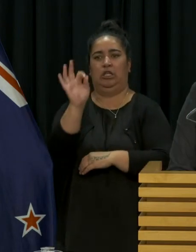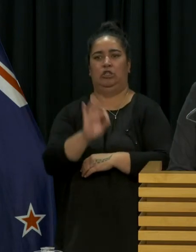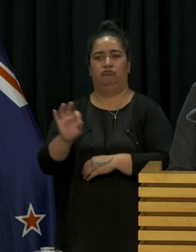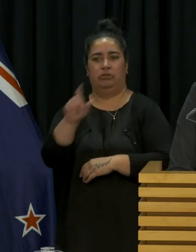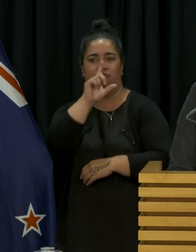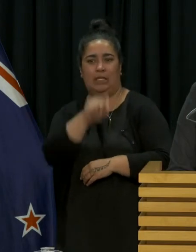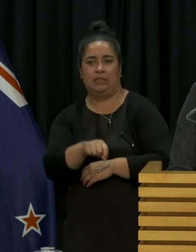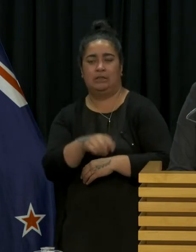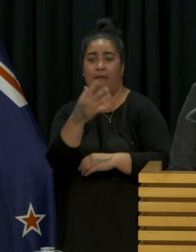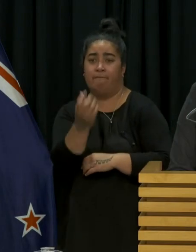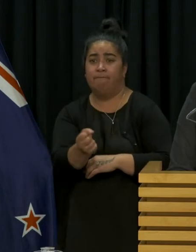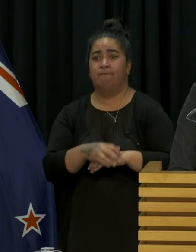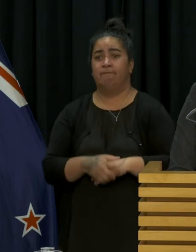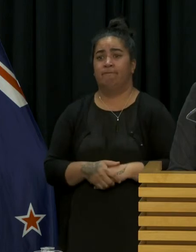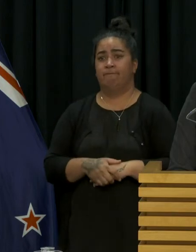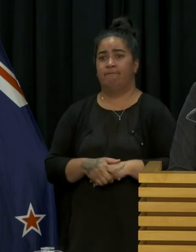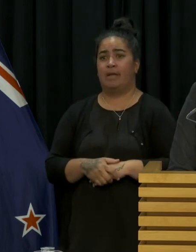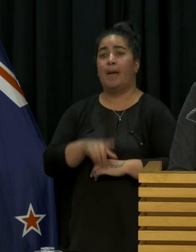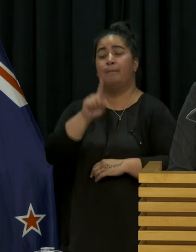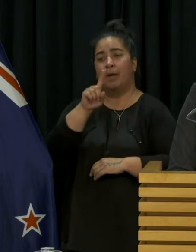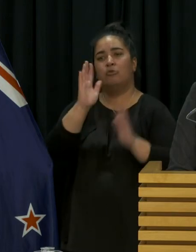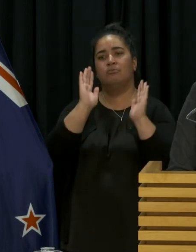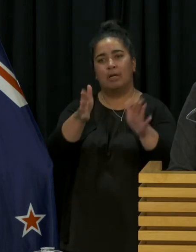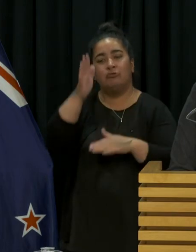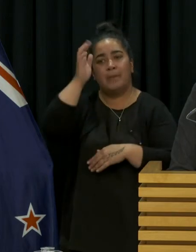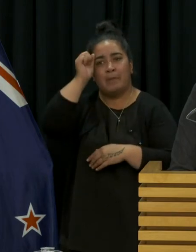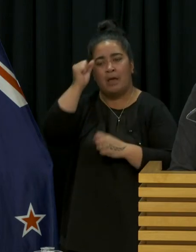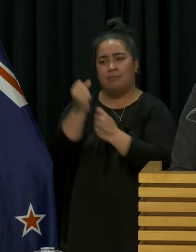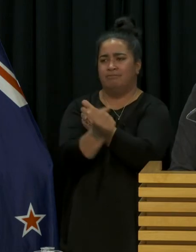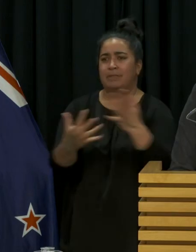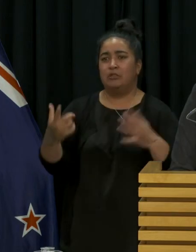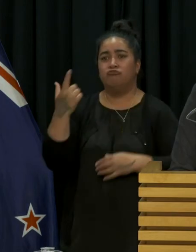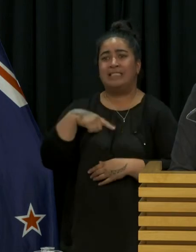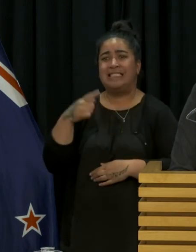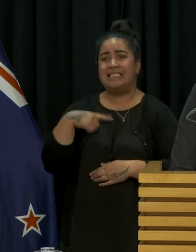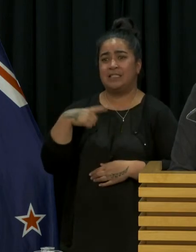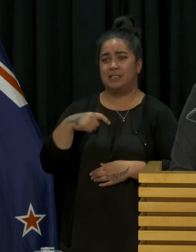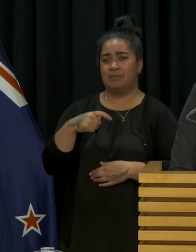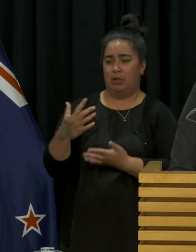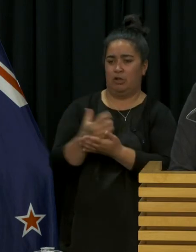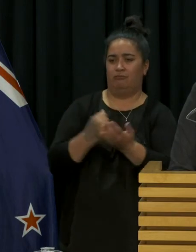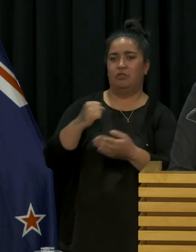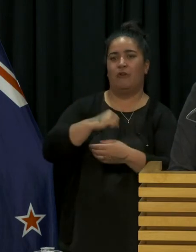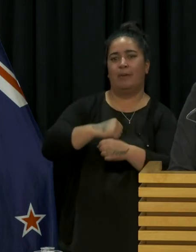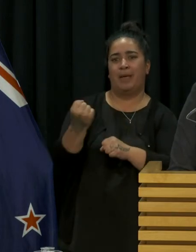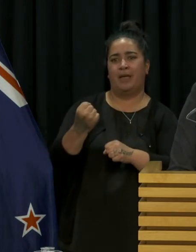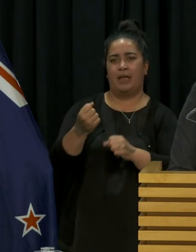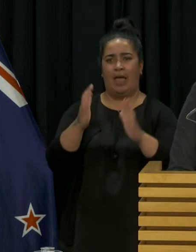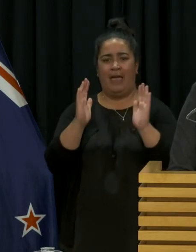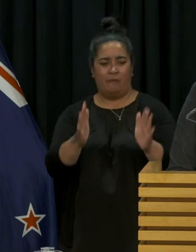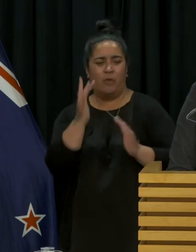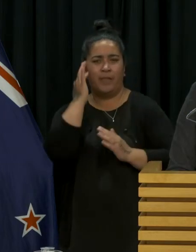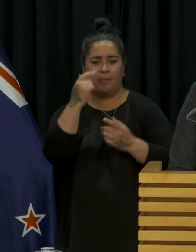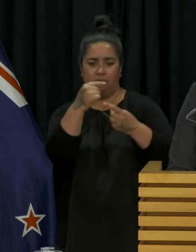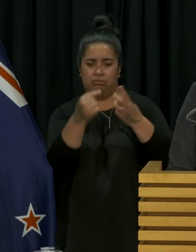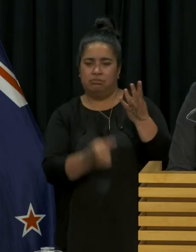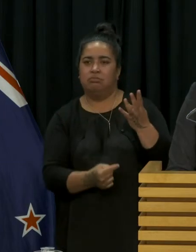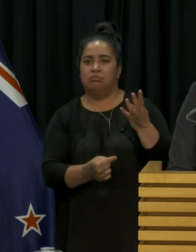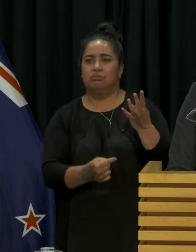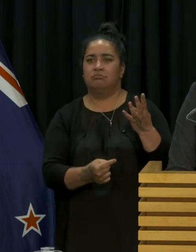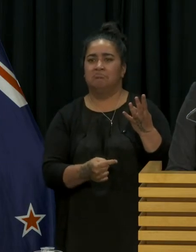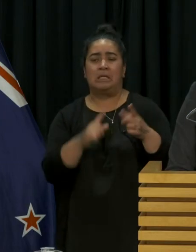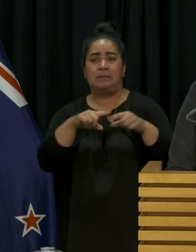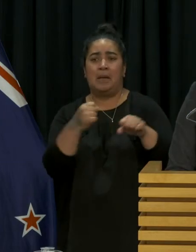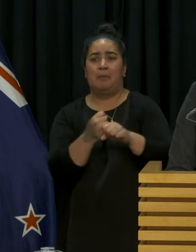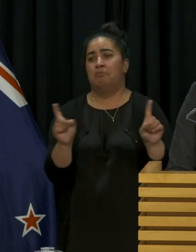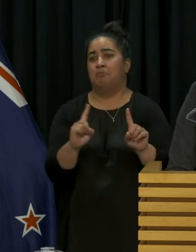that we have a number of factors that the Reserve Bank have to consider in the work that they do. Employment is one of them,